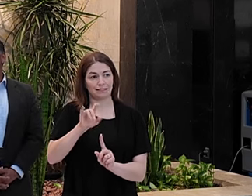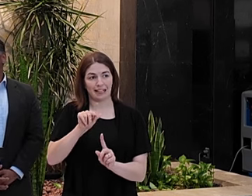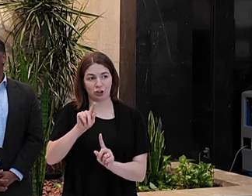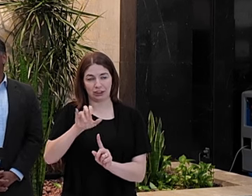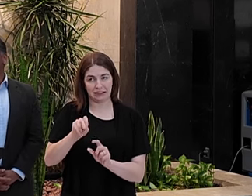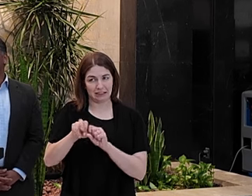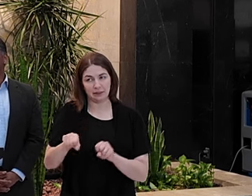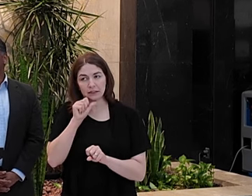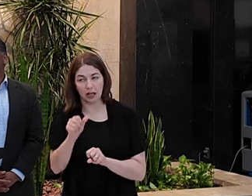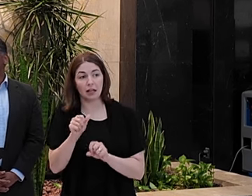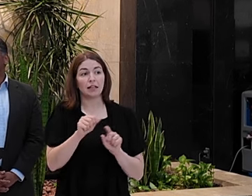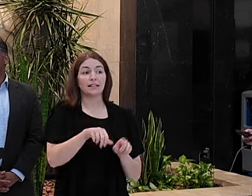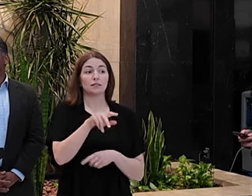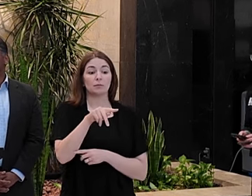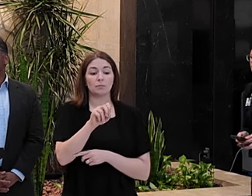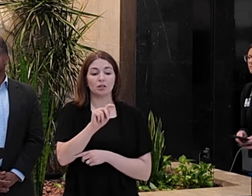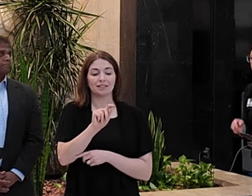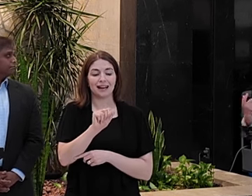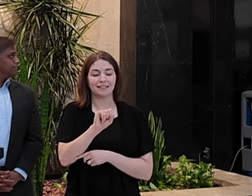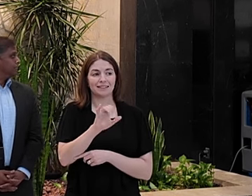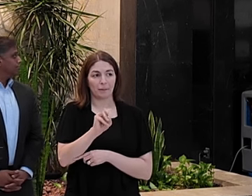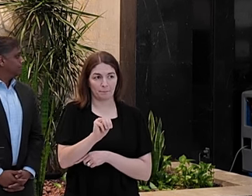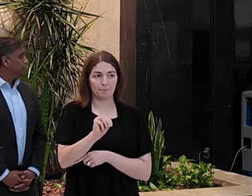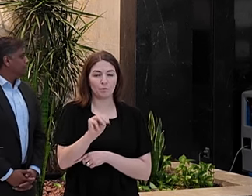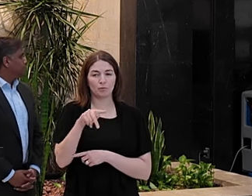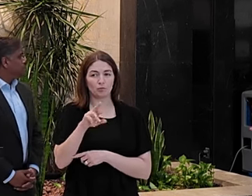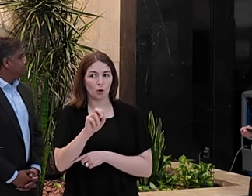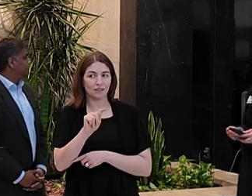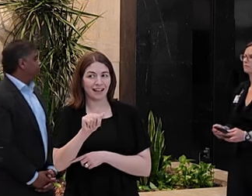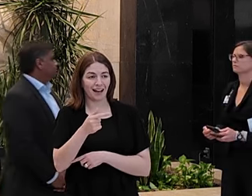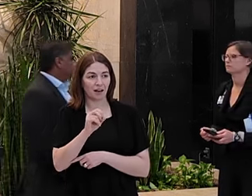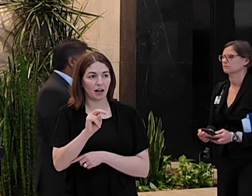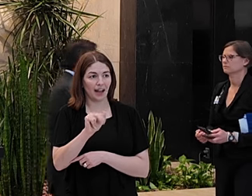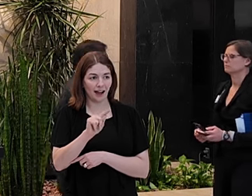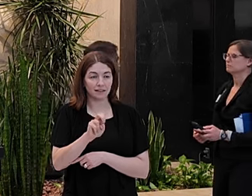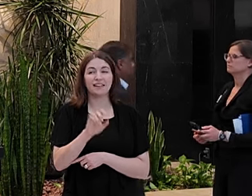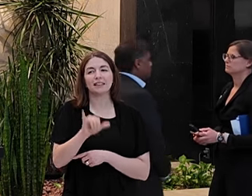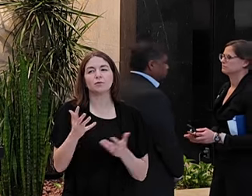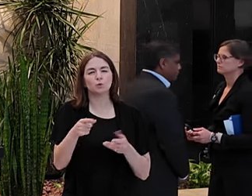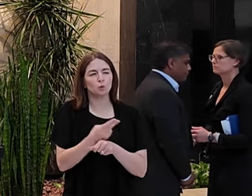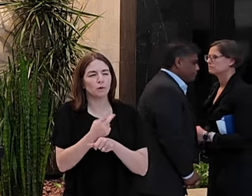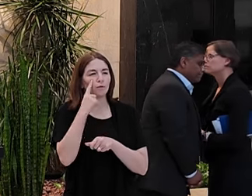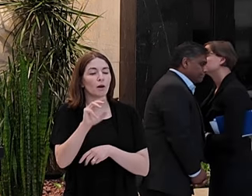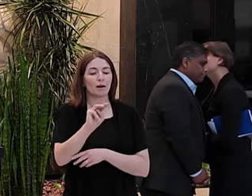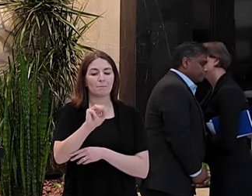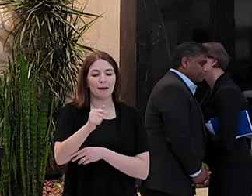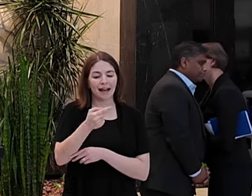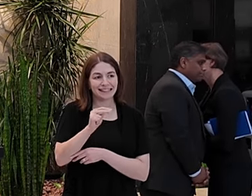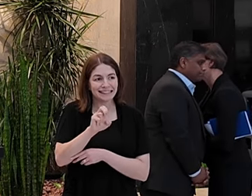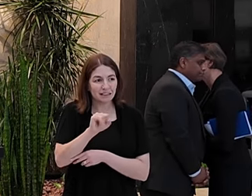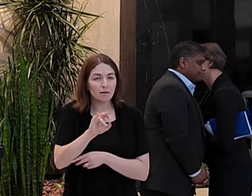It's potassium permanganate, and so that in and of itself is what you use for like magnesium, iron removal,